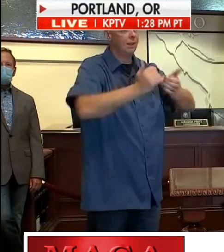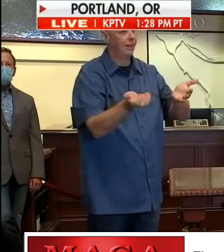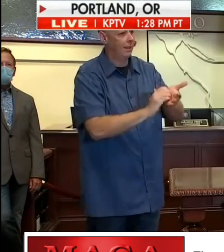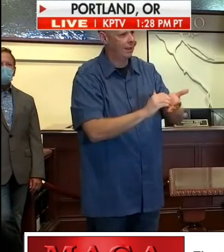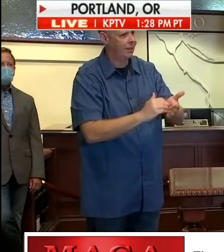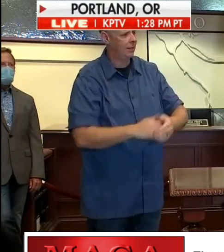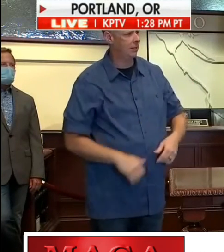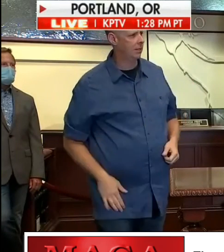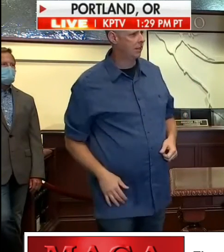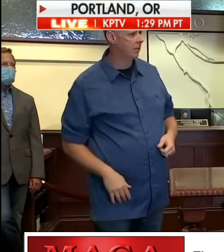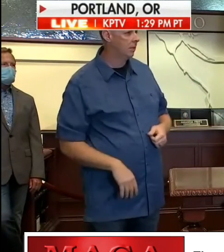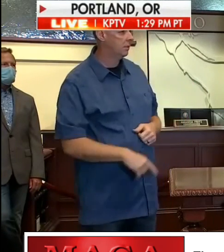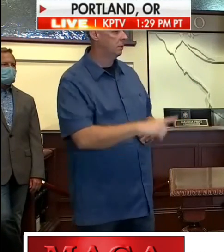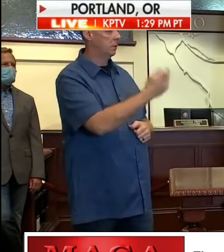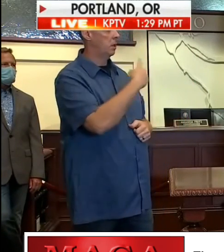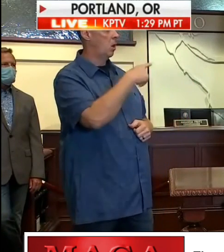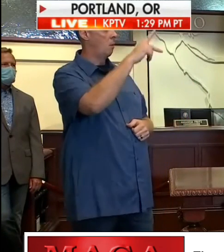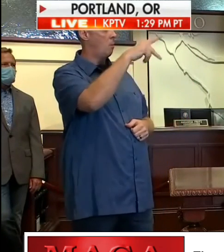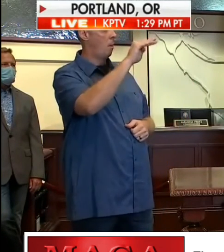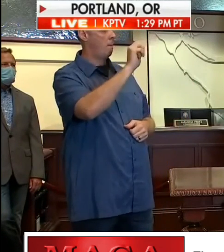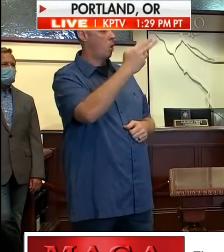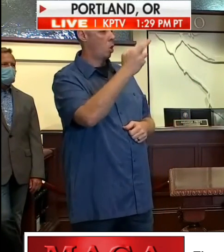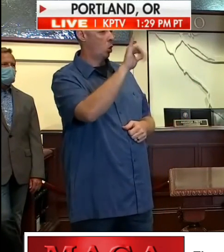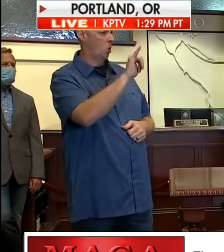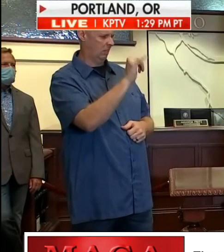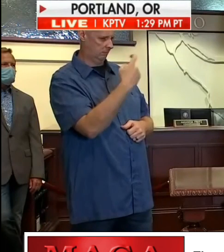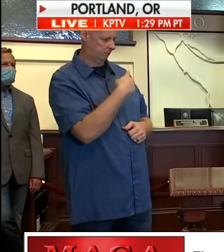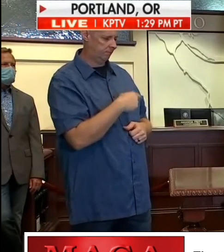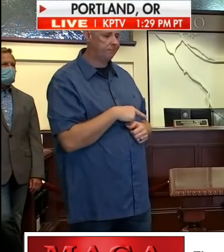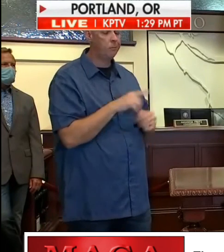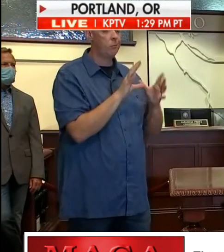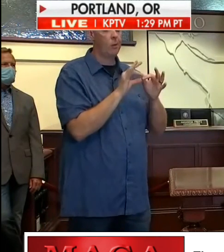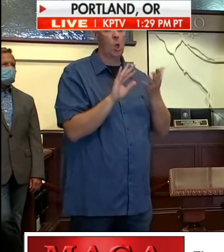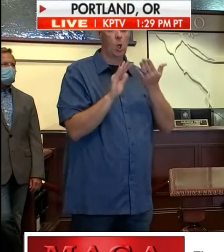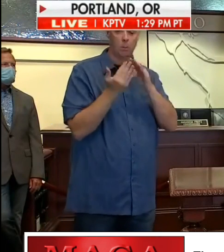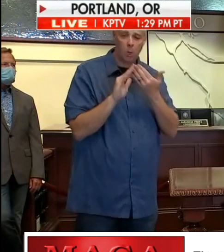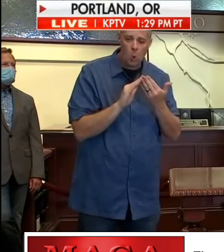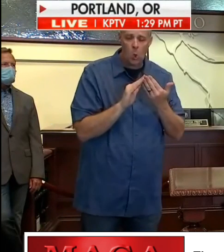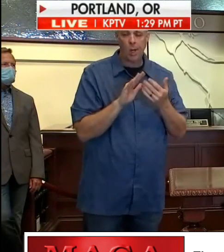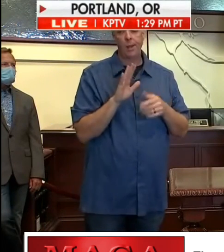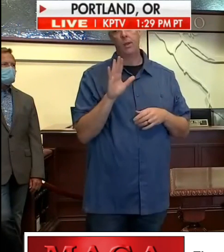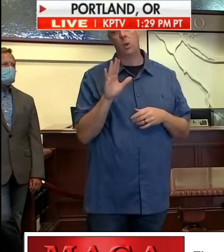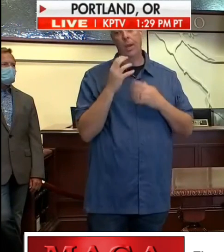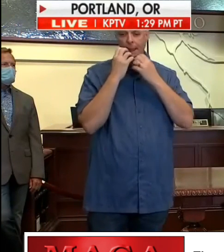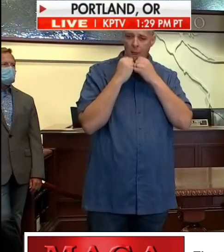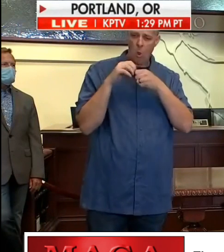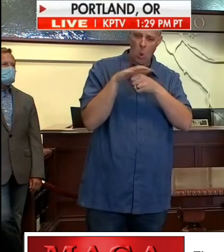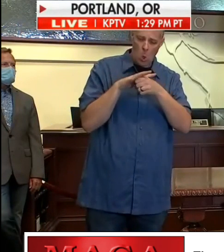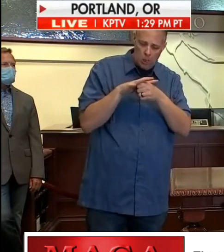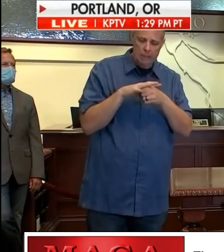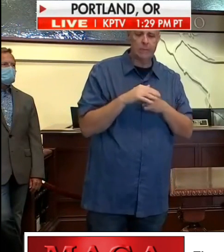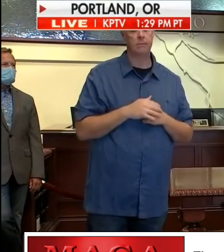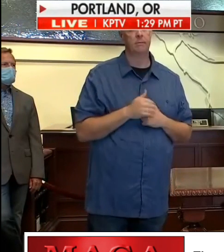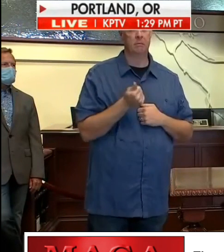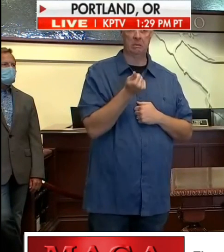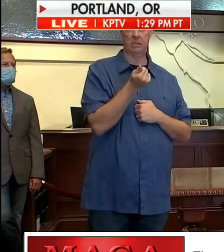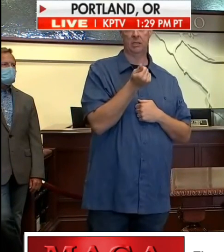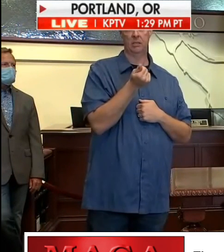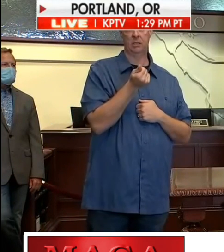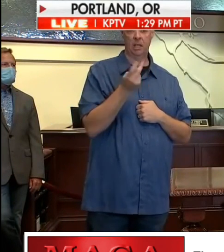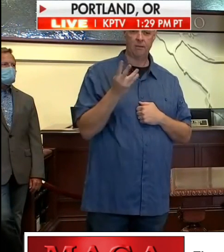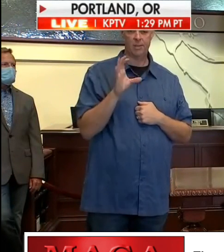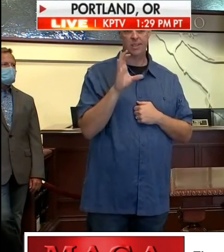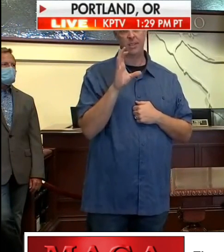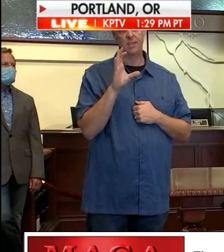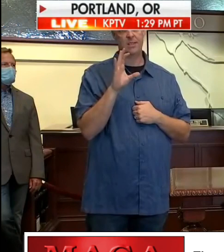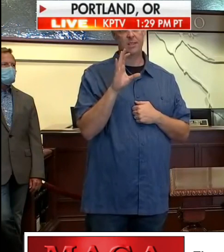Alex, just for the Mercury, you talk about community, you talk about hearing locally. A number of civil